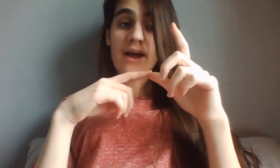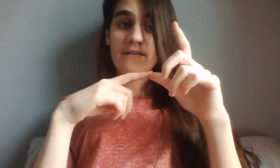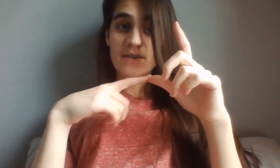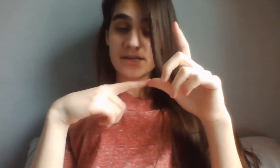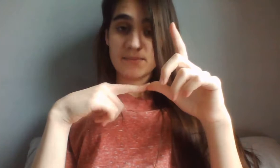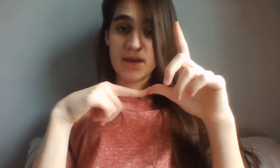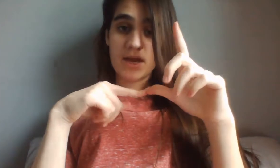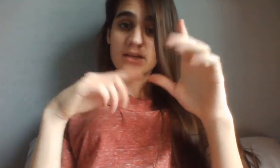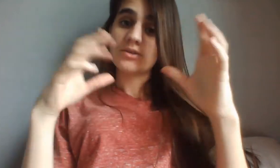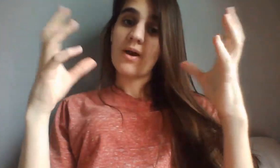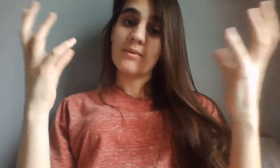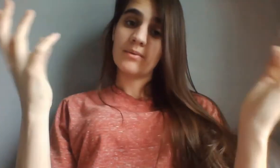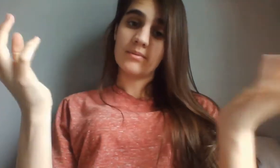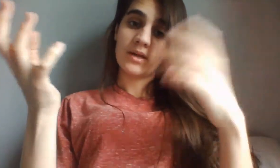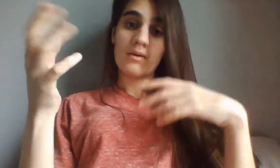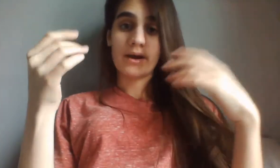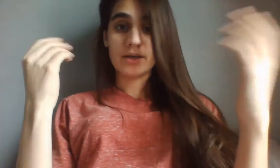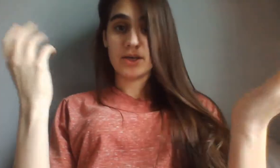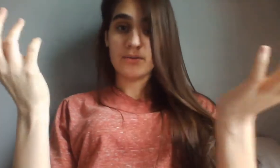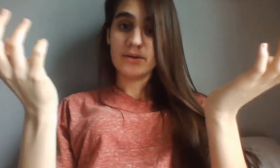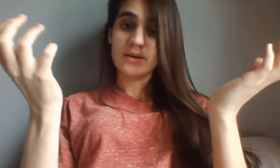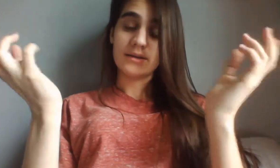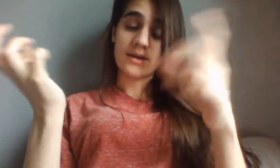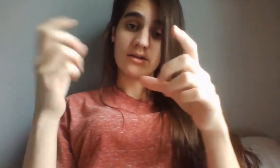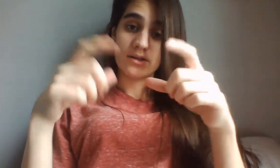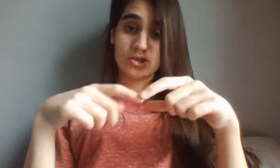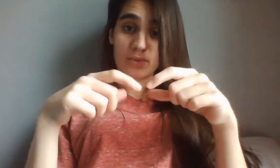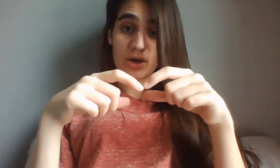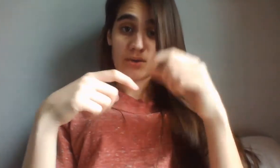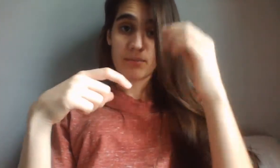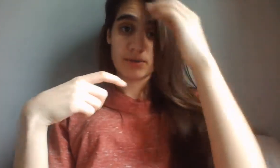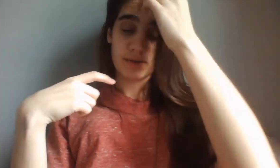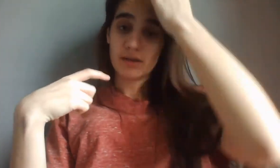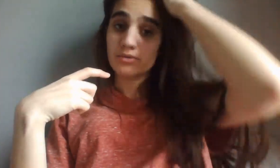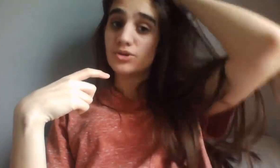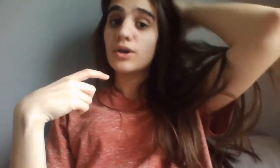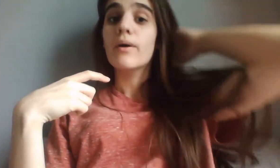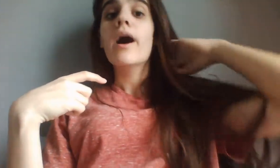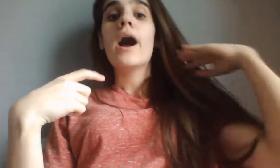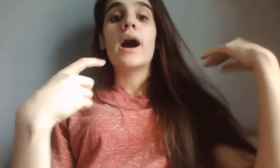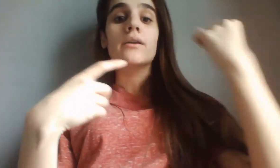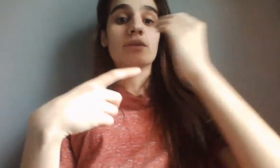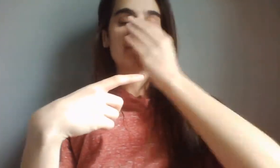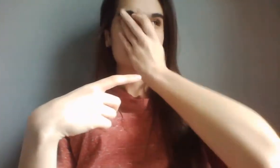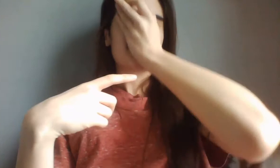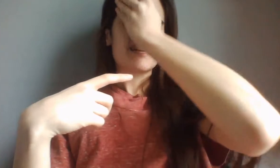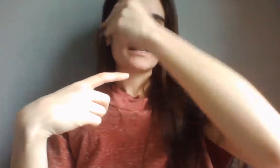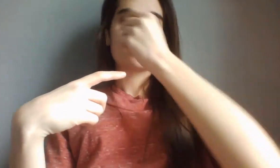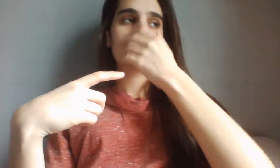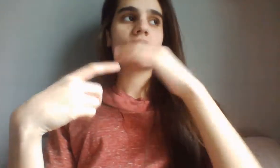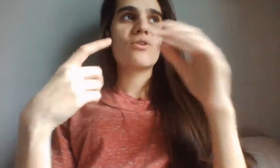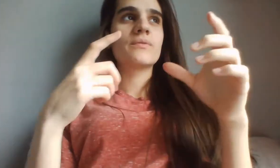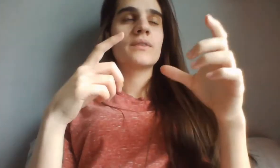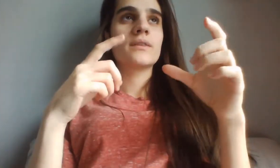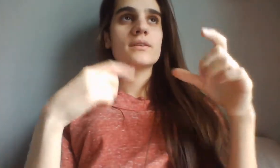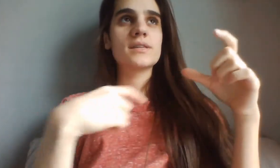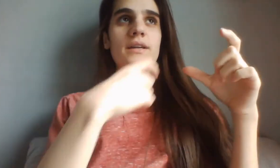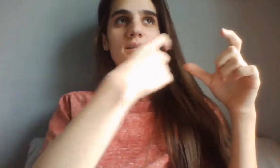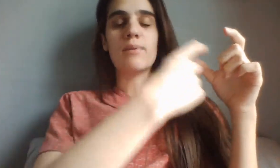Anna first meet, and it's quite bubbly, quite cute, and you can tell that there's something going on between those two. And on the other side, it's not, the other side is Bonnie